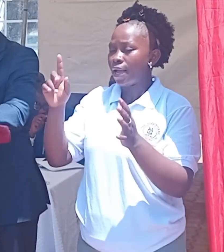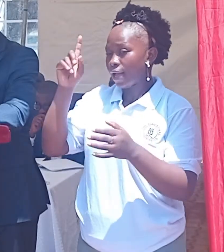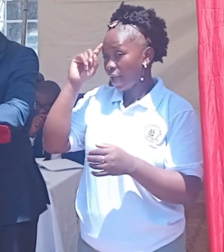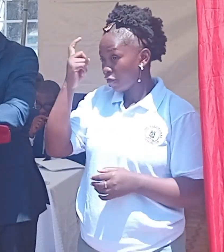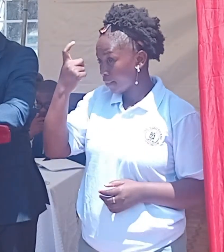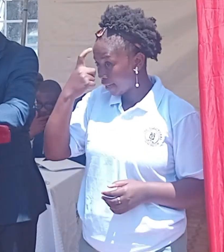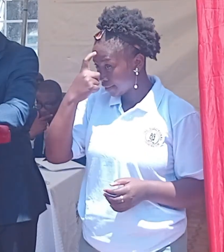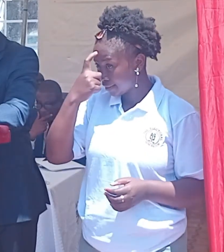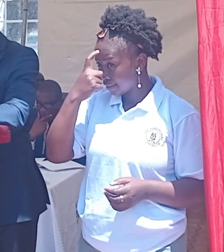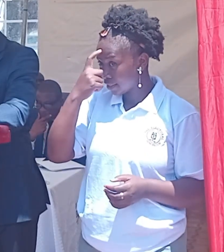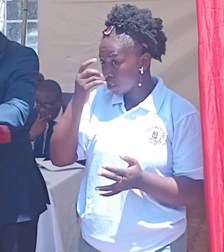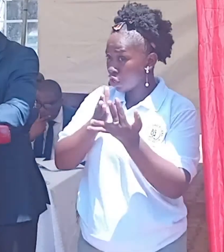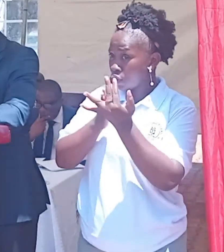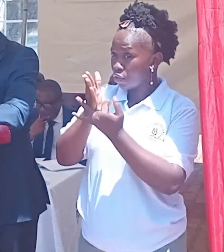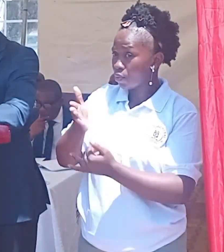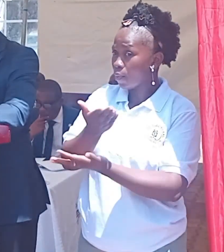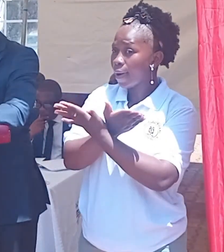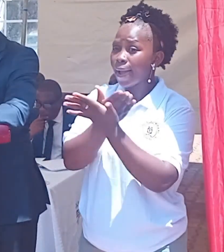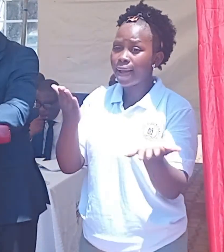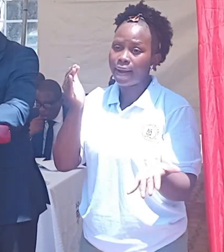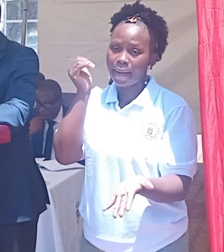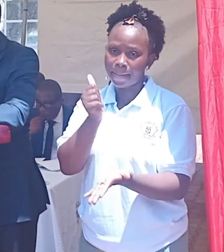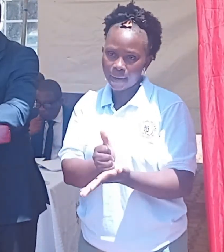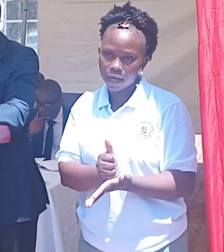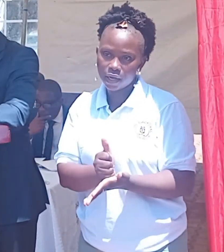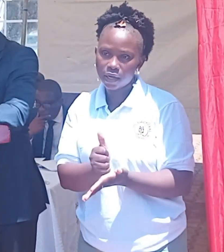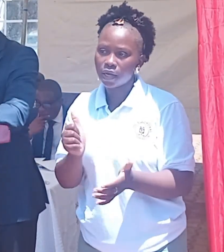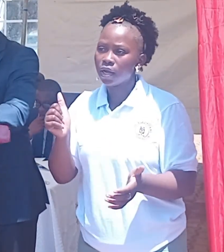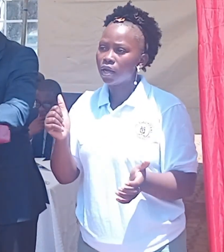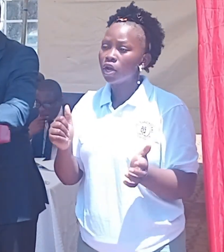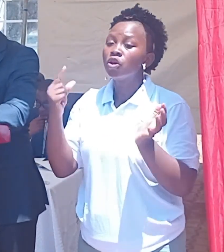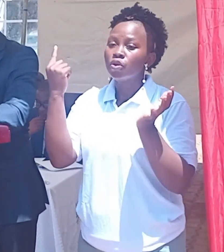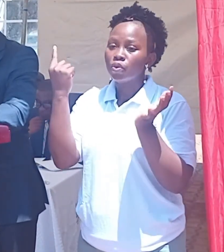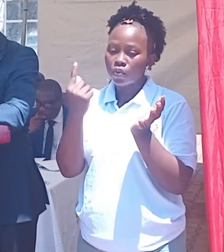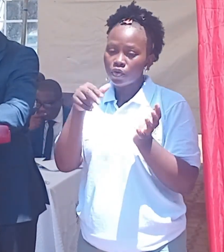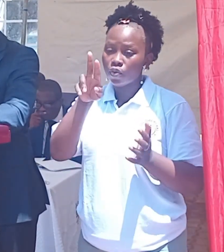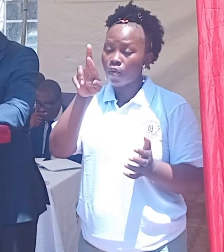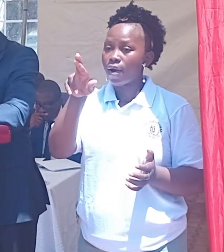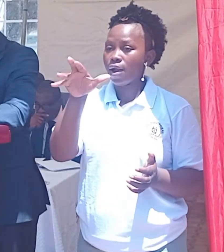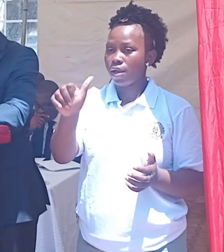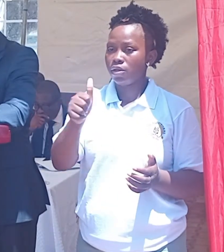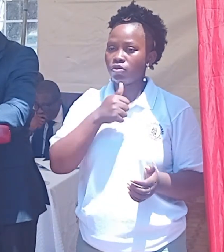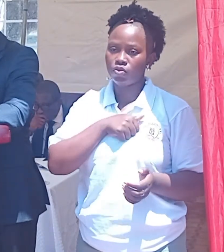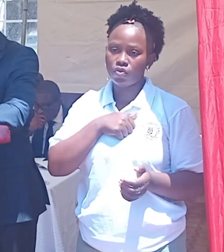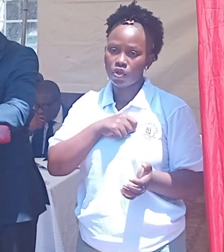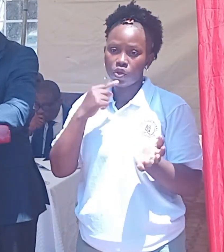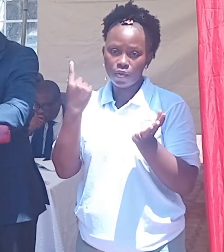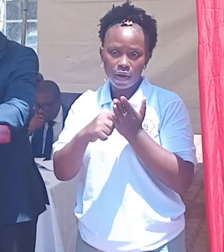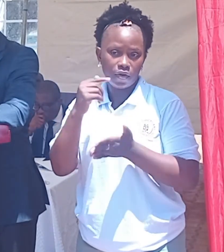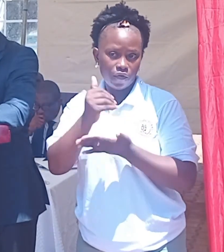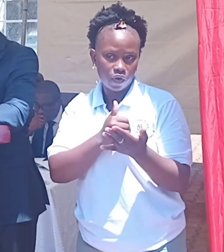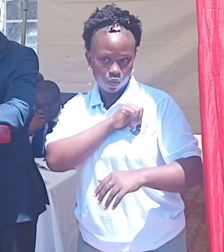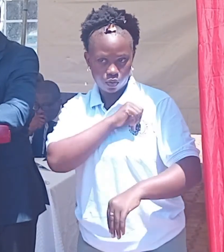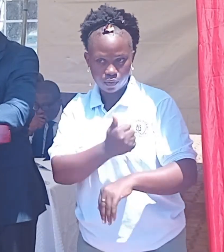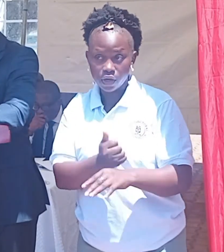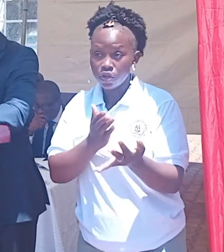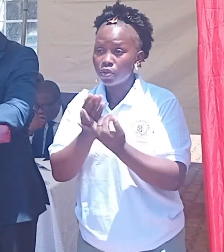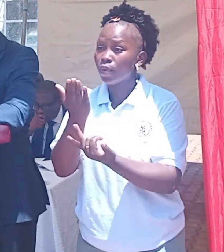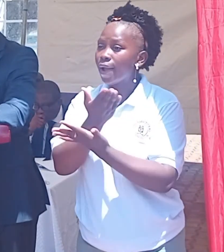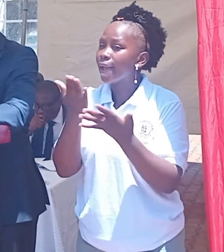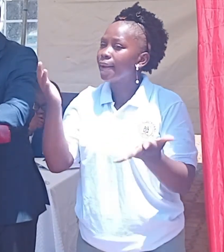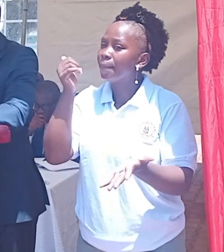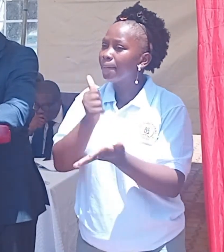government through any bank which collects, the Uganda Revenue Authority, through any bank which